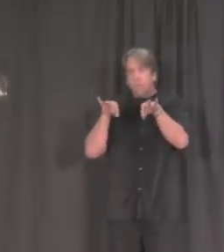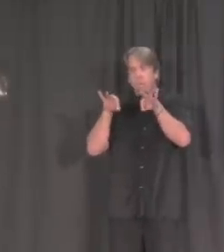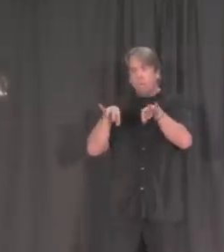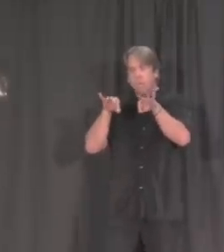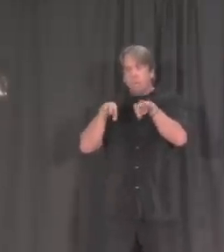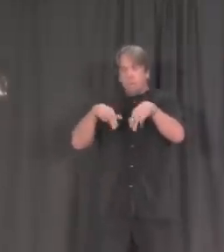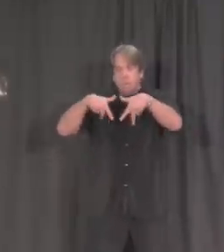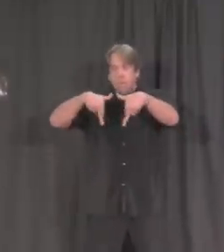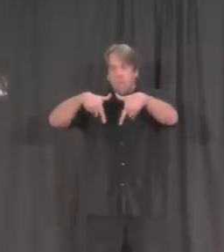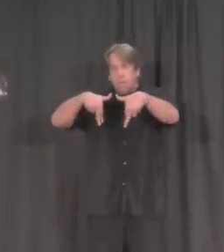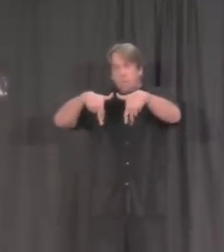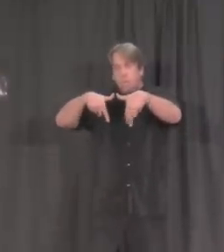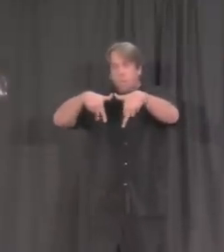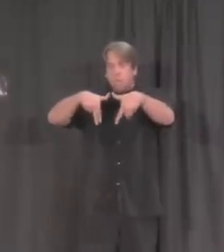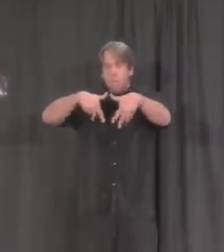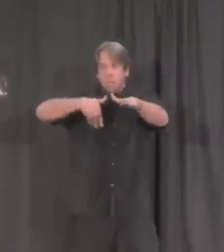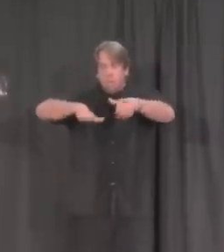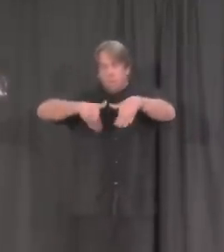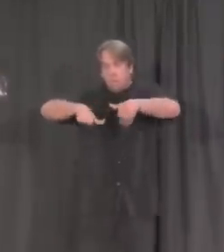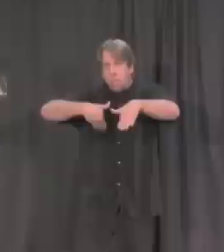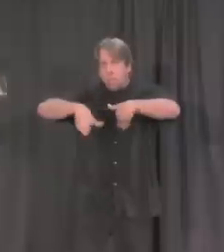door. They